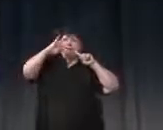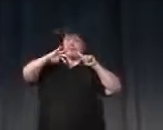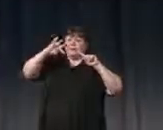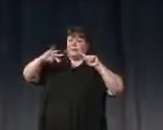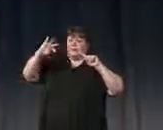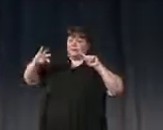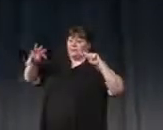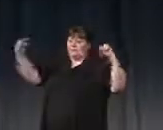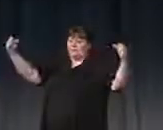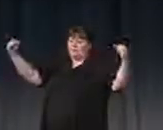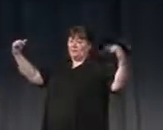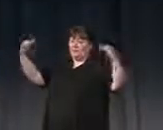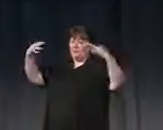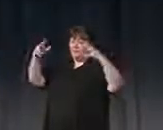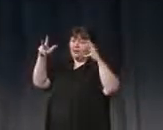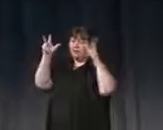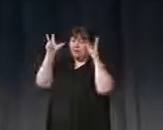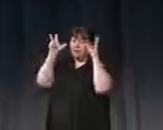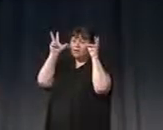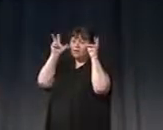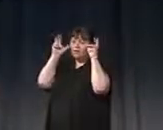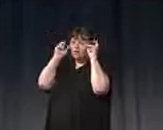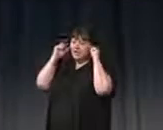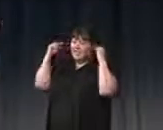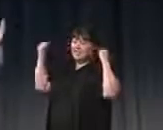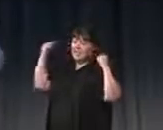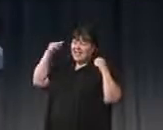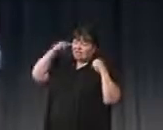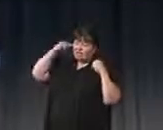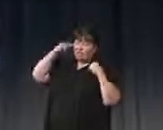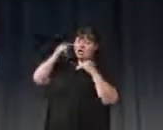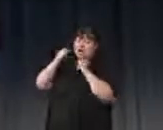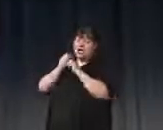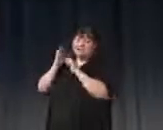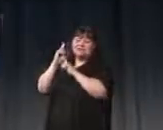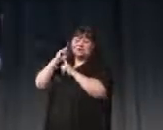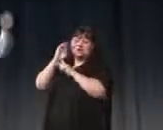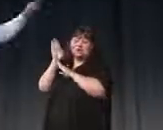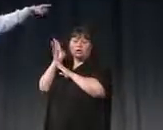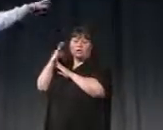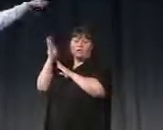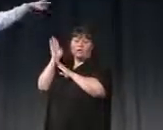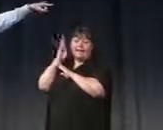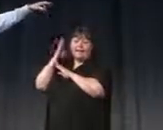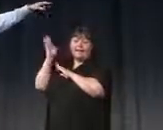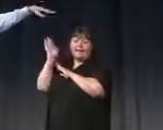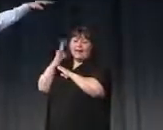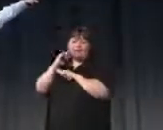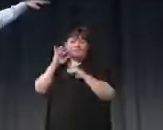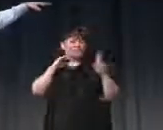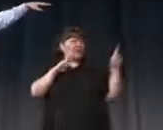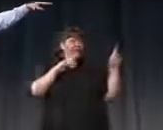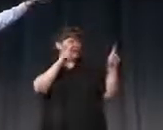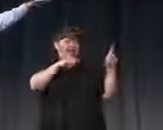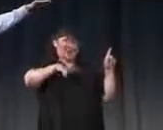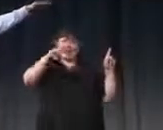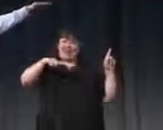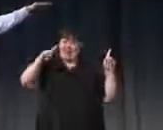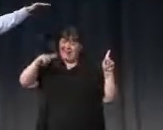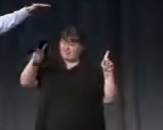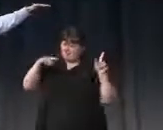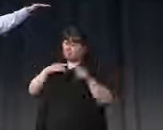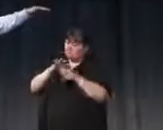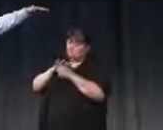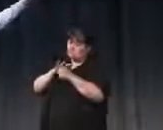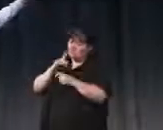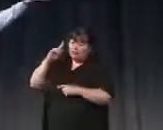speakers in this room through the air. It entered your ear, and it caused your eardrum to just wiggle back and forth. And so that graph plots the pressure that would be